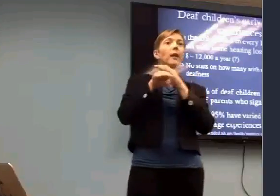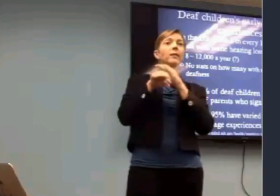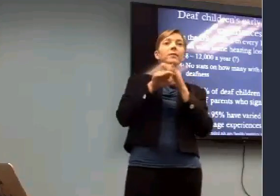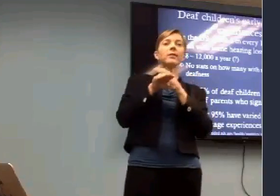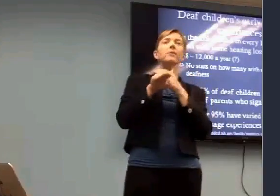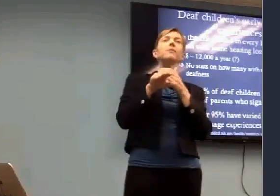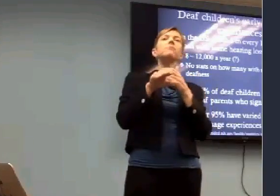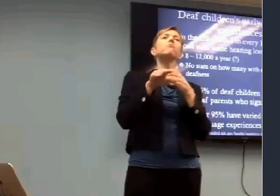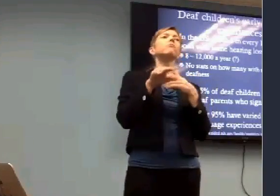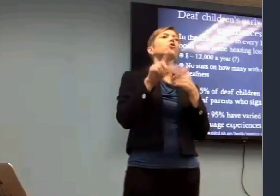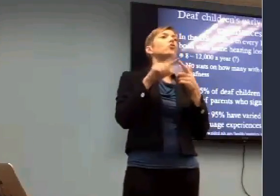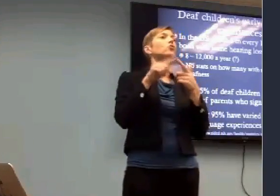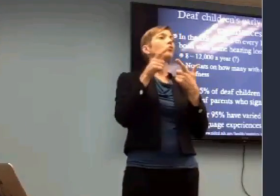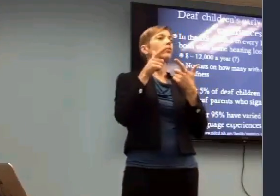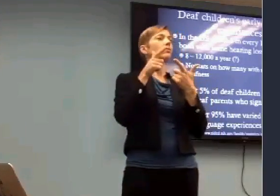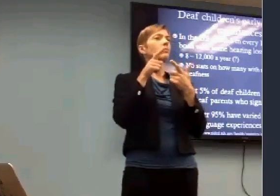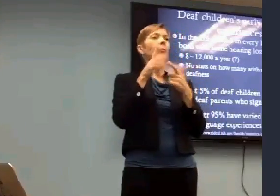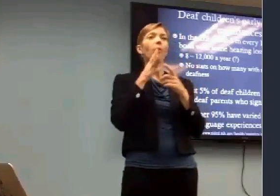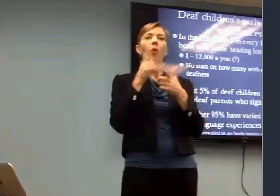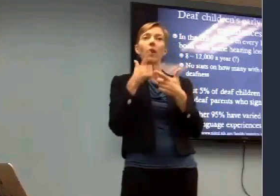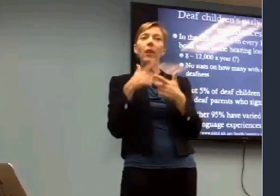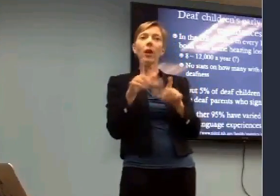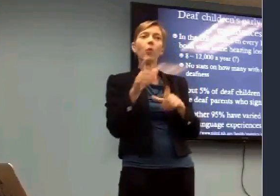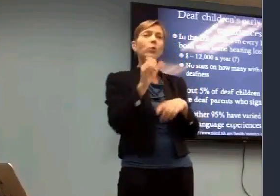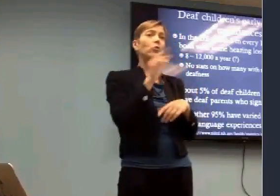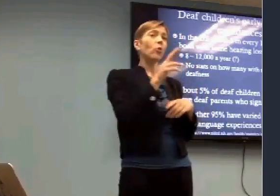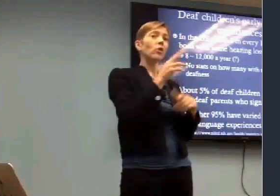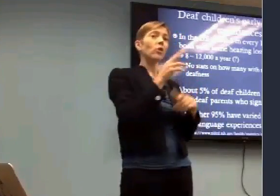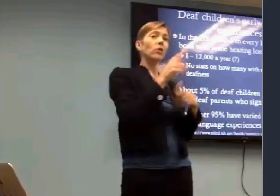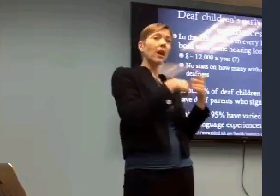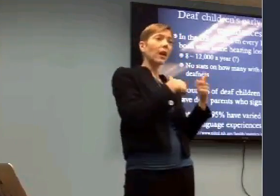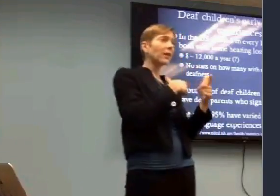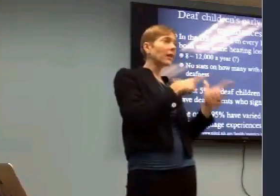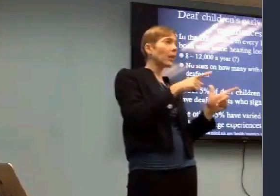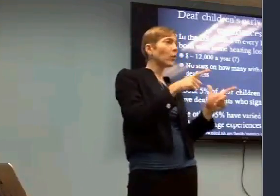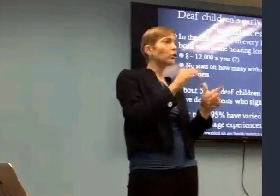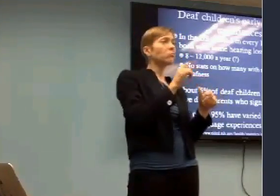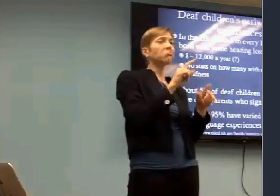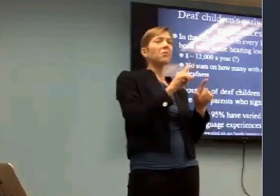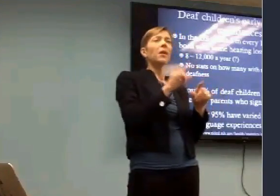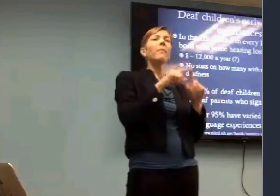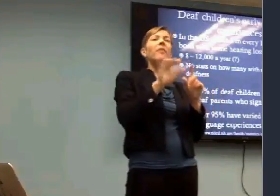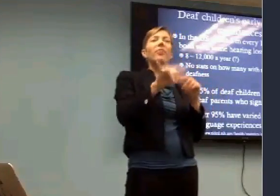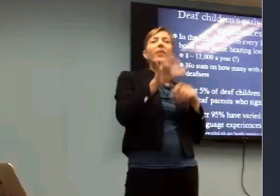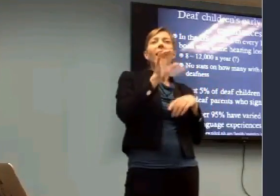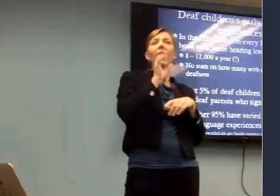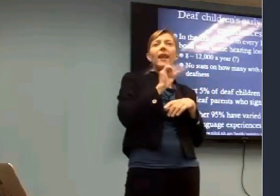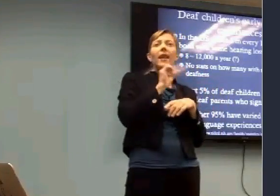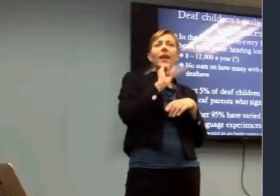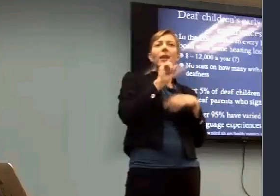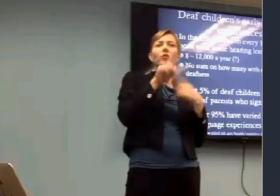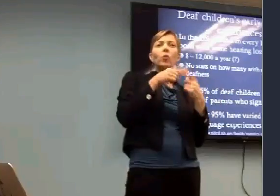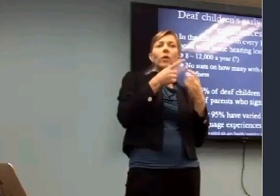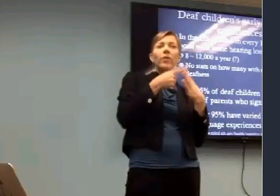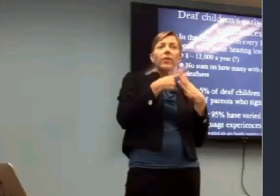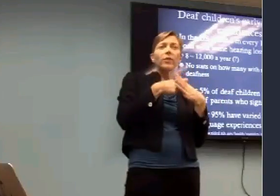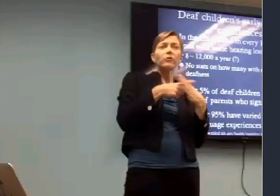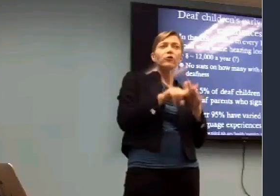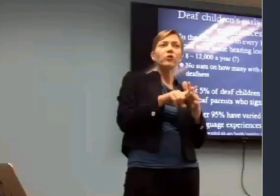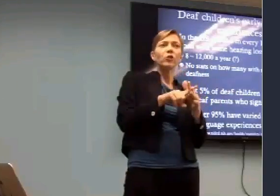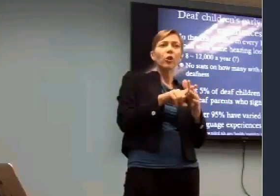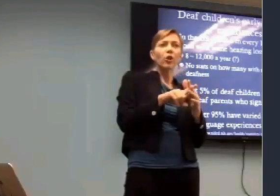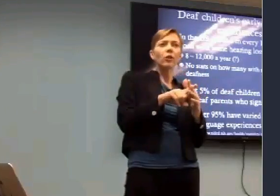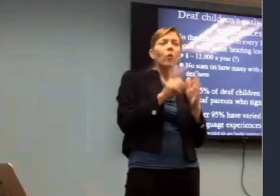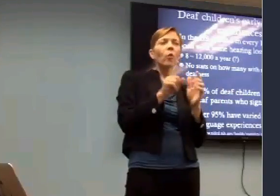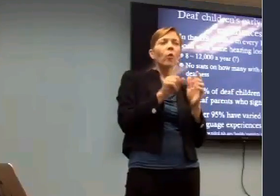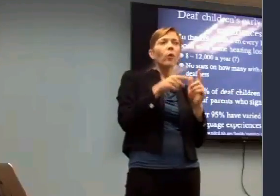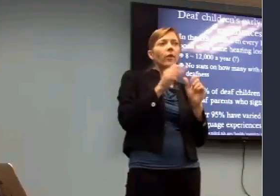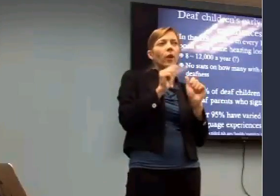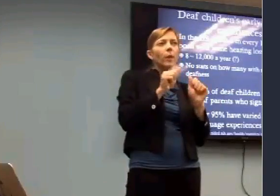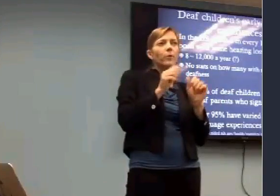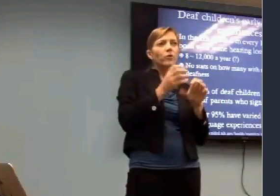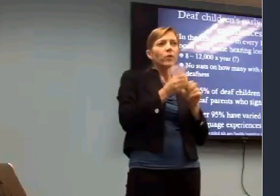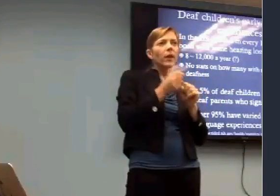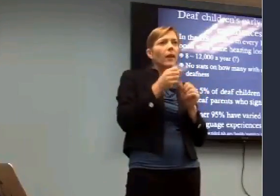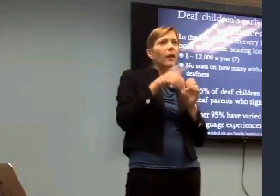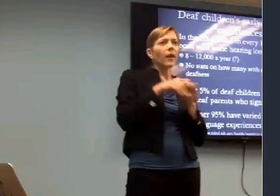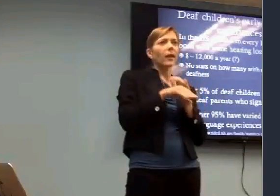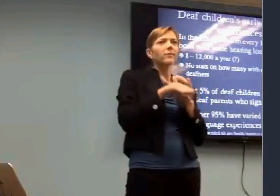are able to get access to spoken language or to sign languages, but the age at which they're able